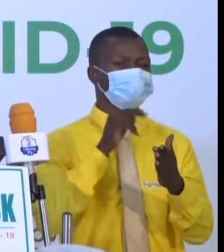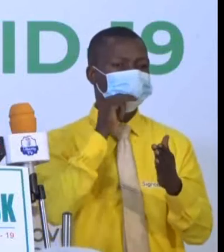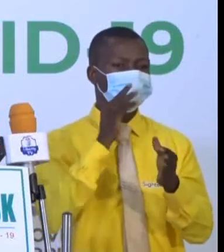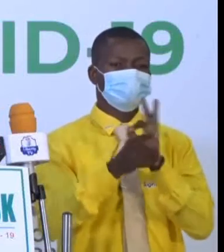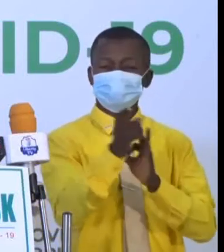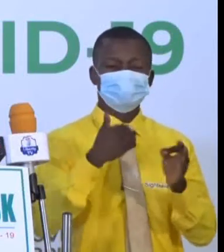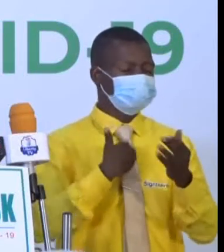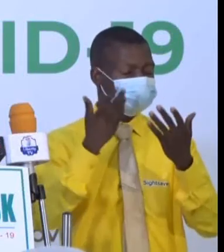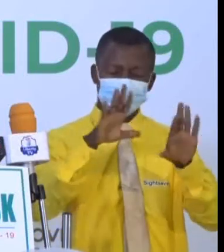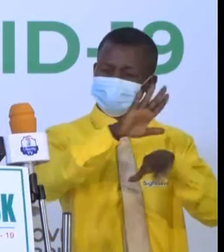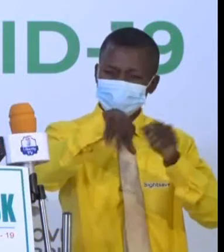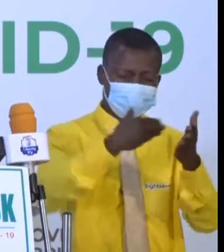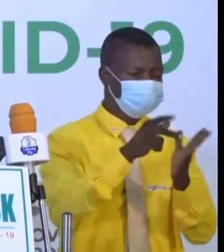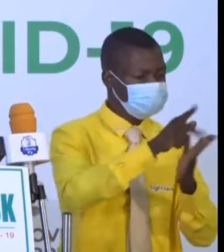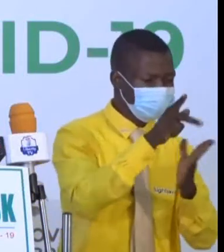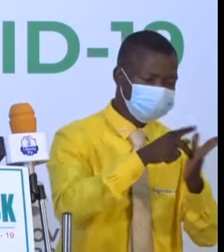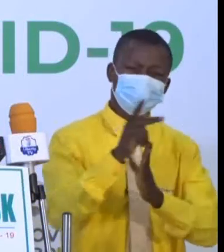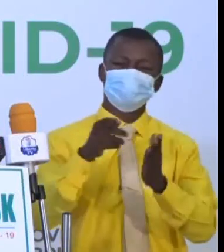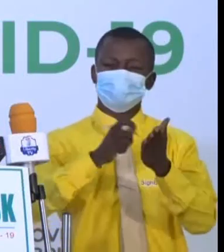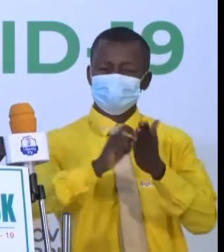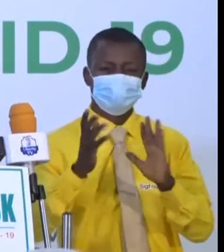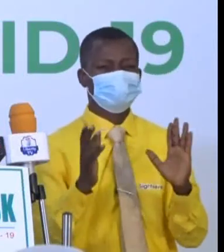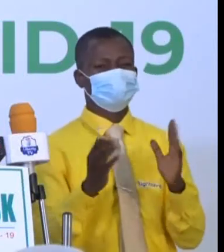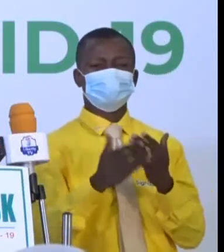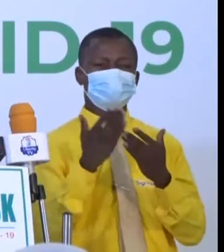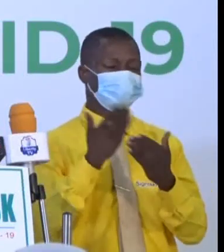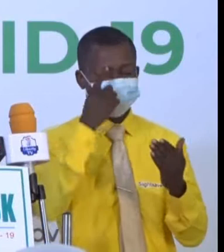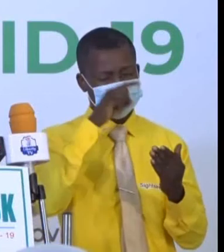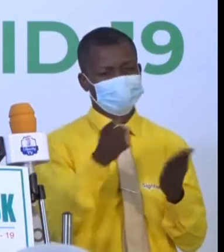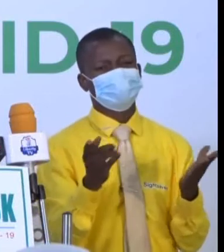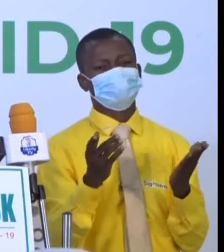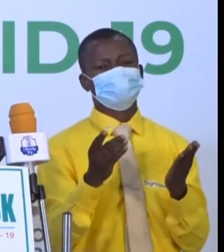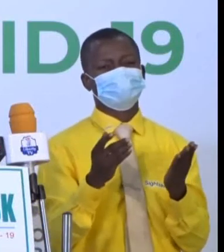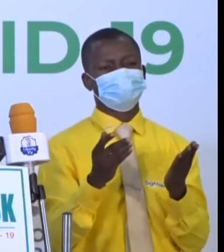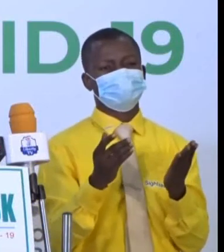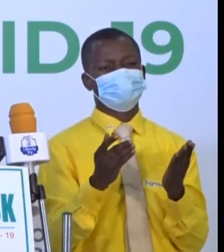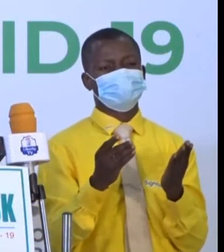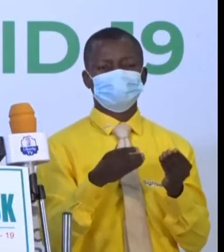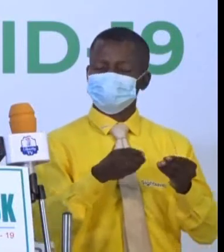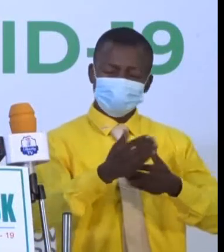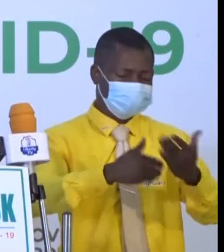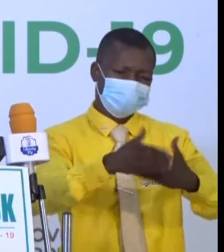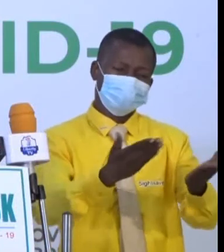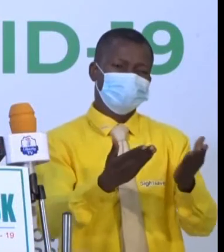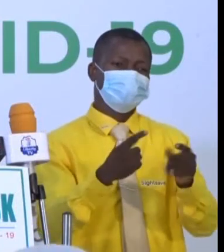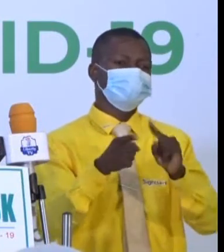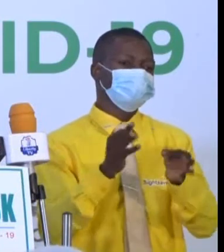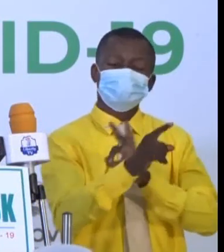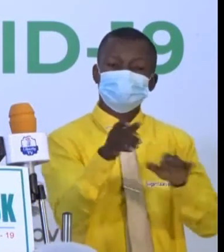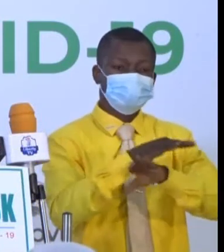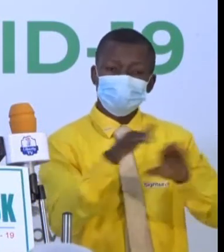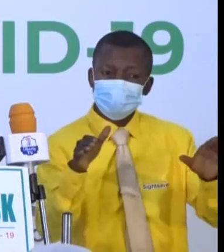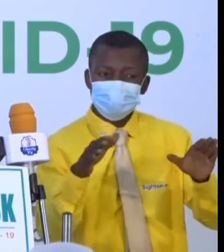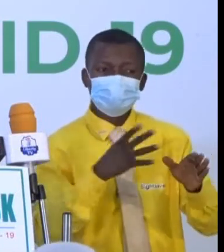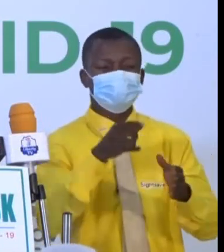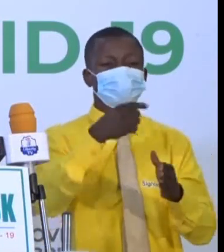The Presidential Task Force on COVID-19 has shared guidelines and steps for travelers coming into the country to prevent new imported cases of the